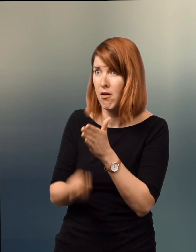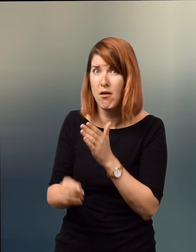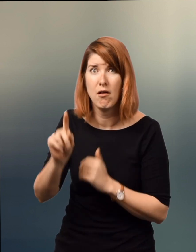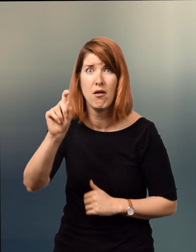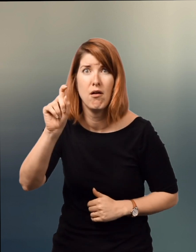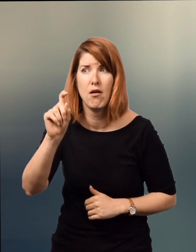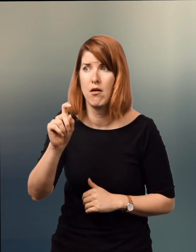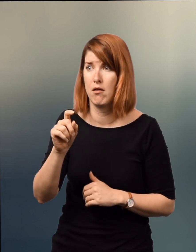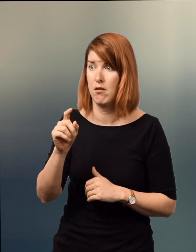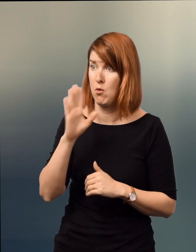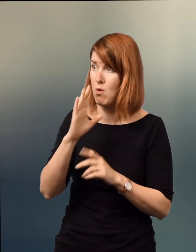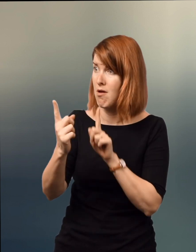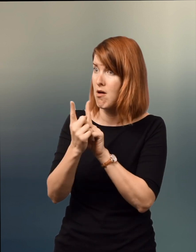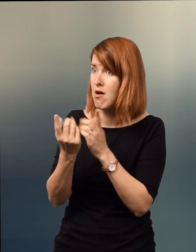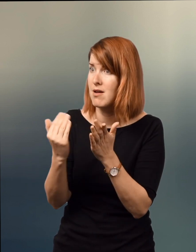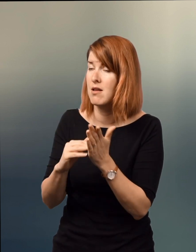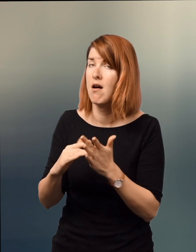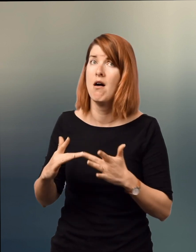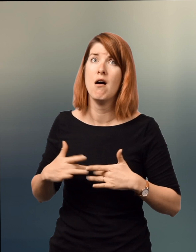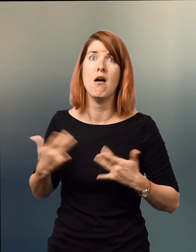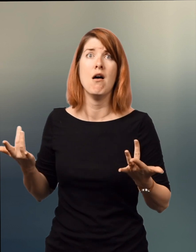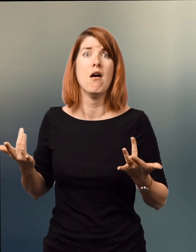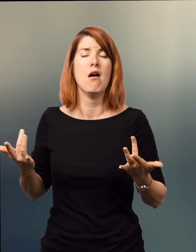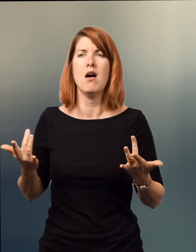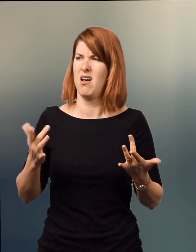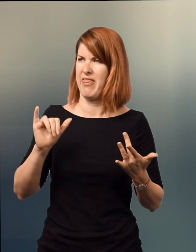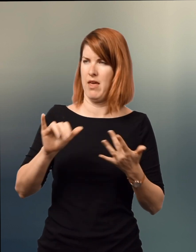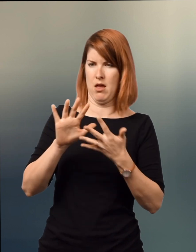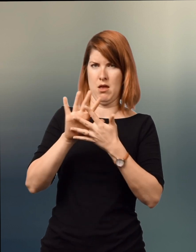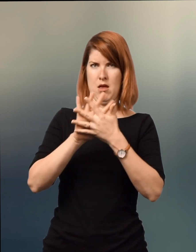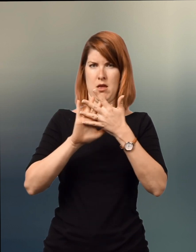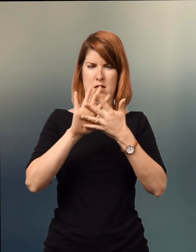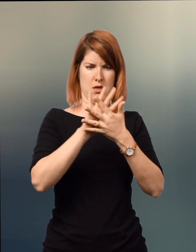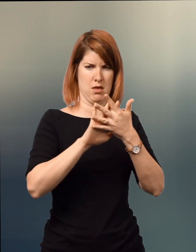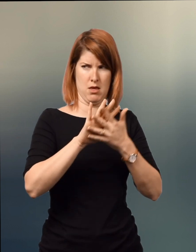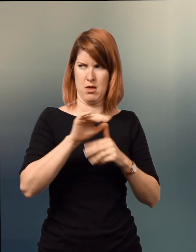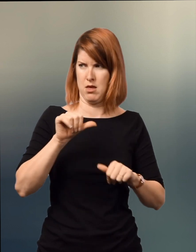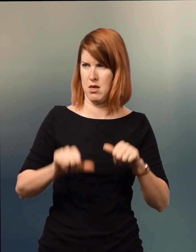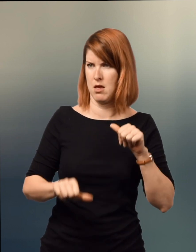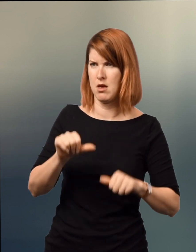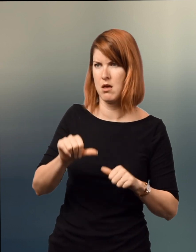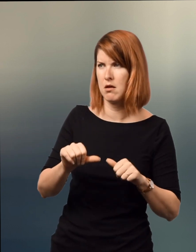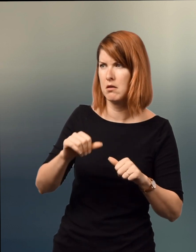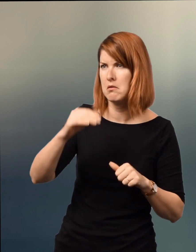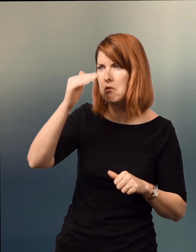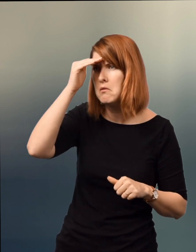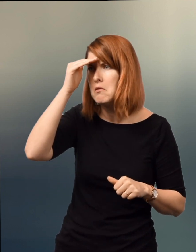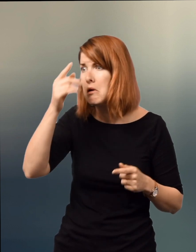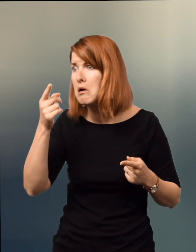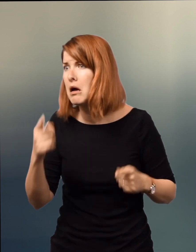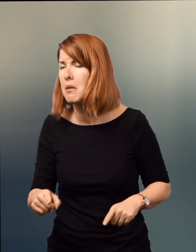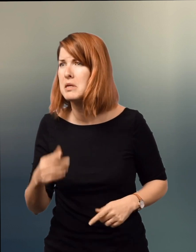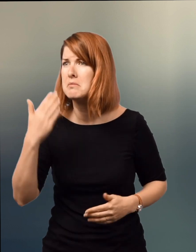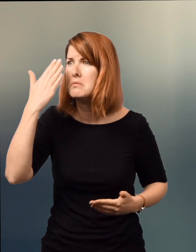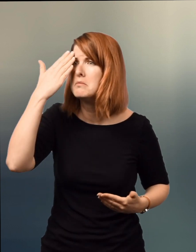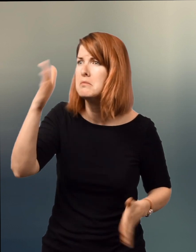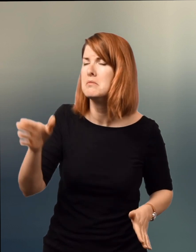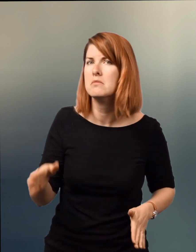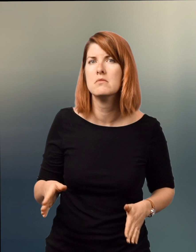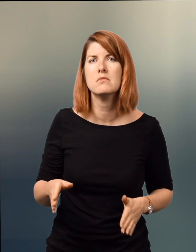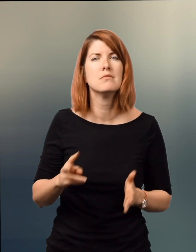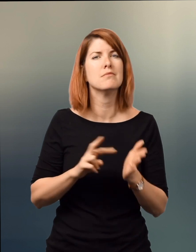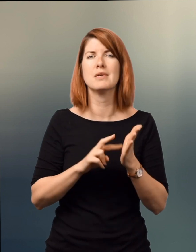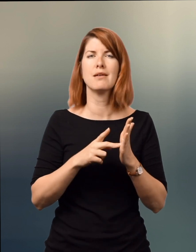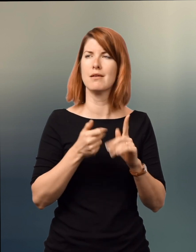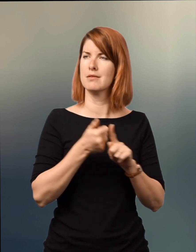tragedy and loss or joy and reunion if that person is found. Not knowing what has happened to their loved one prevents them